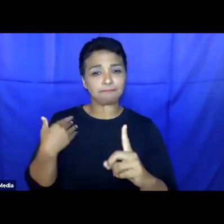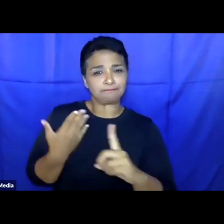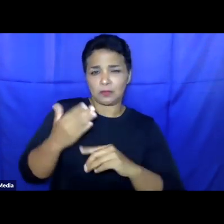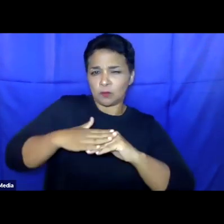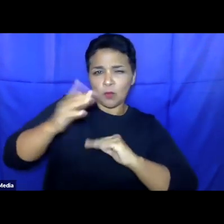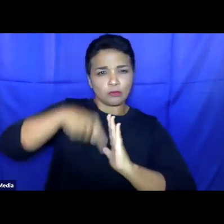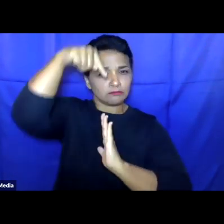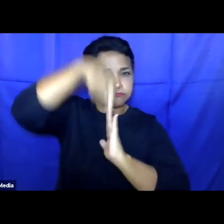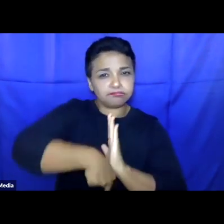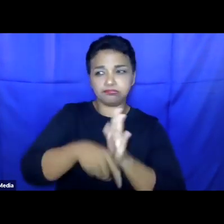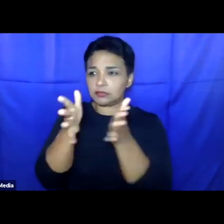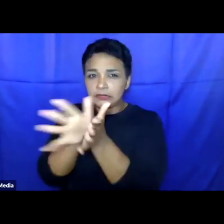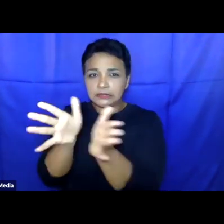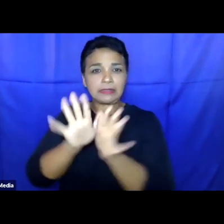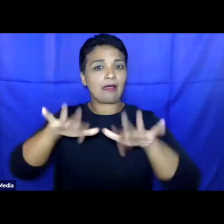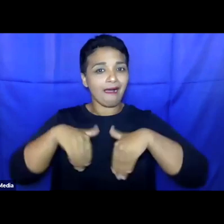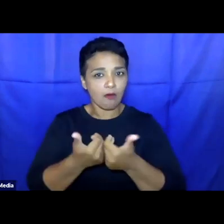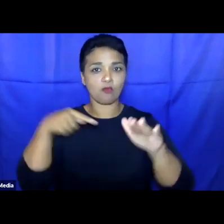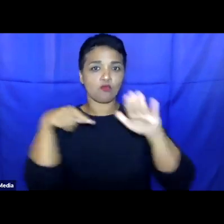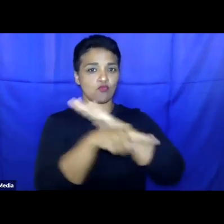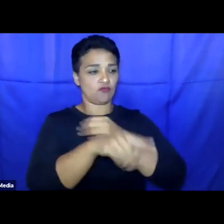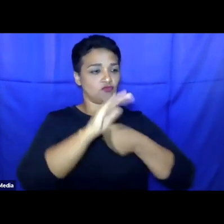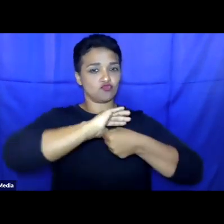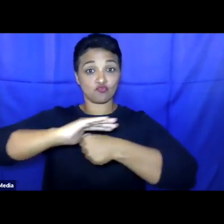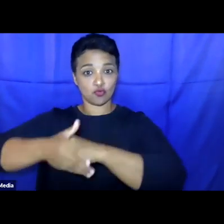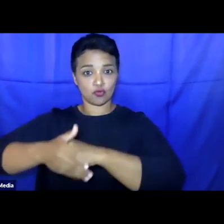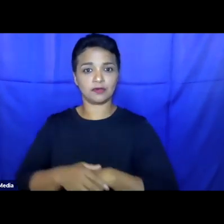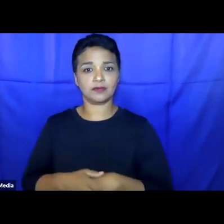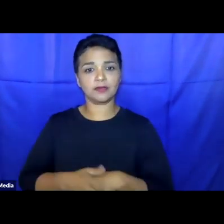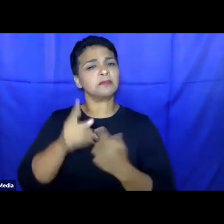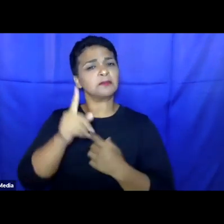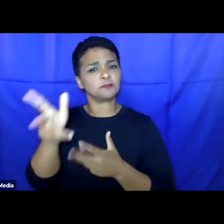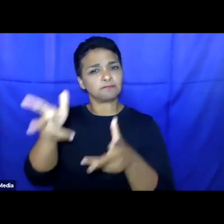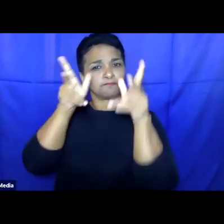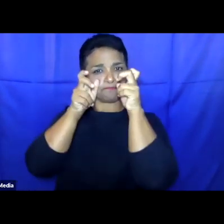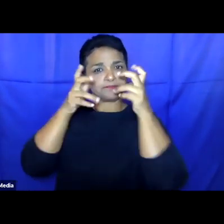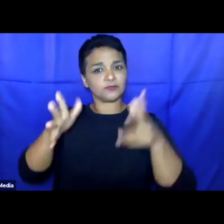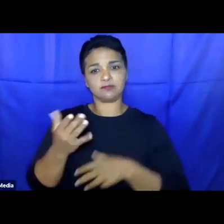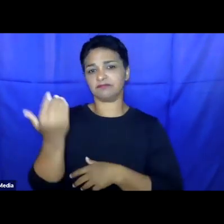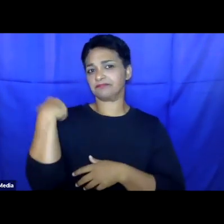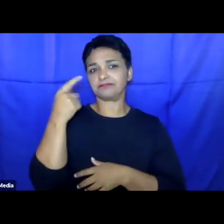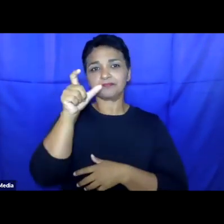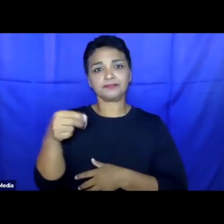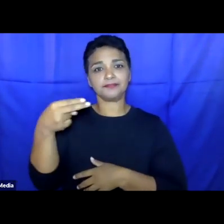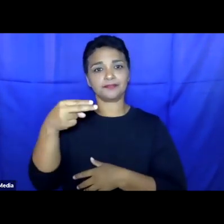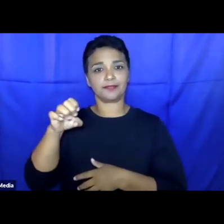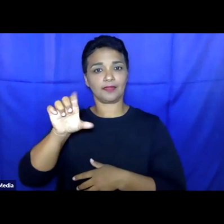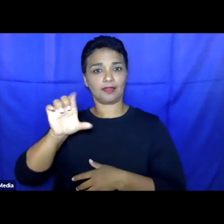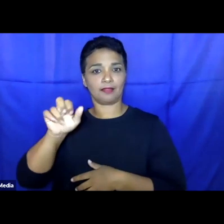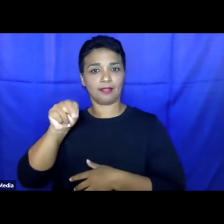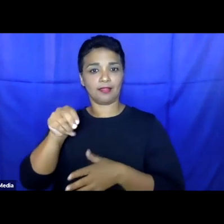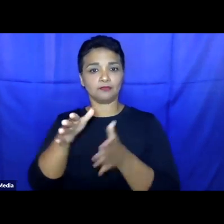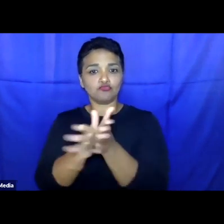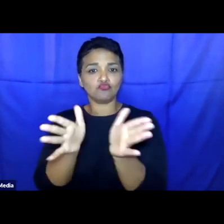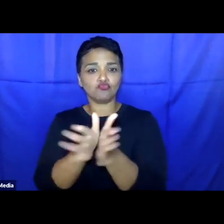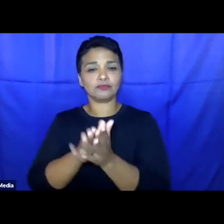detailed rules of protection. Some of you may have heard Helen Durham, Director of International Law and Policy of the ICRC, speaking on IHL